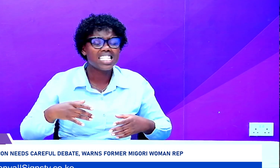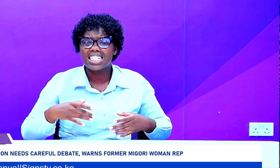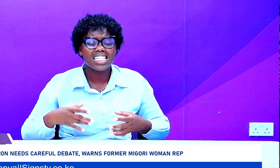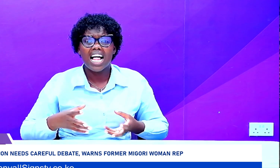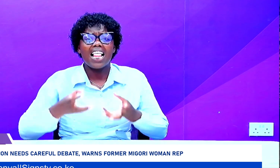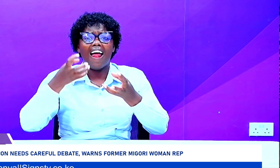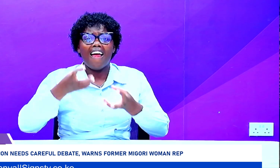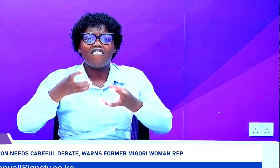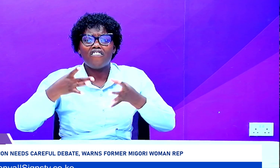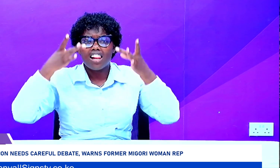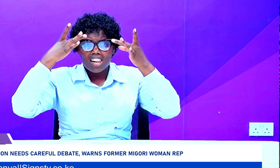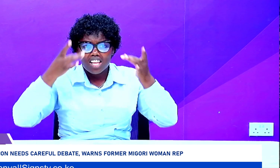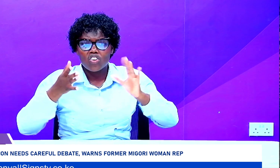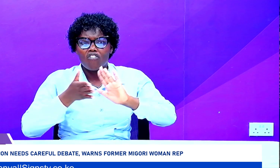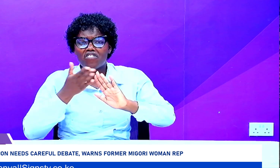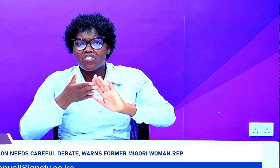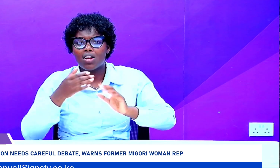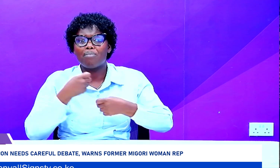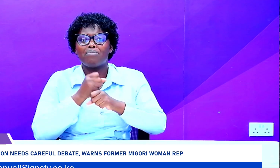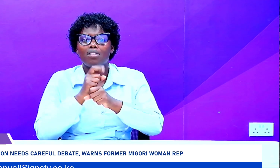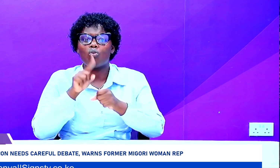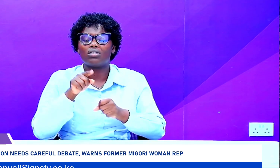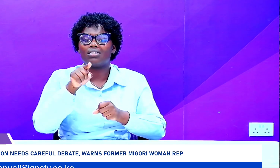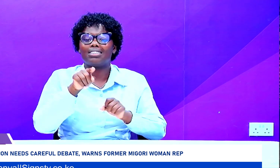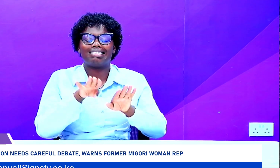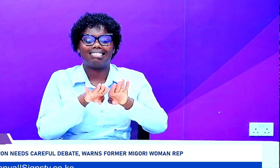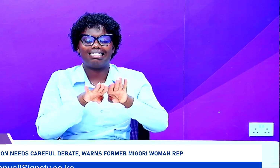decision that could undermine its stability.